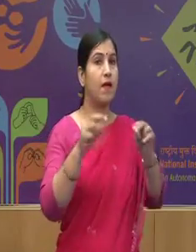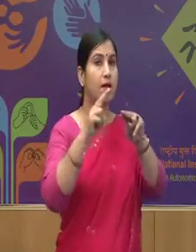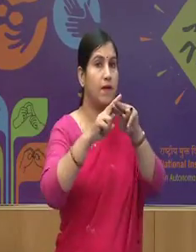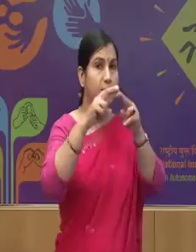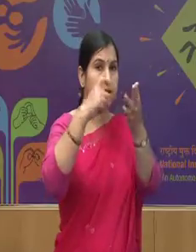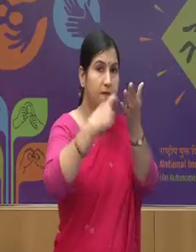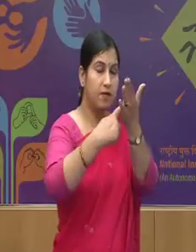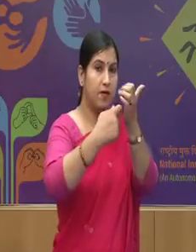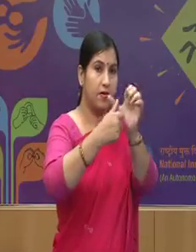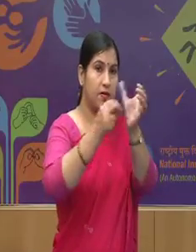Franklin Roosevelt.